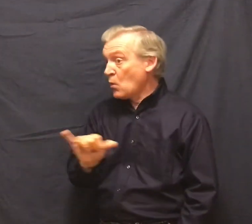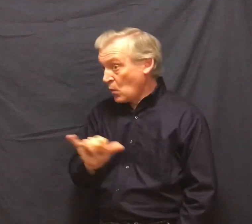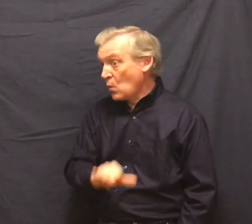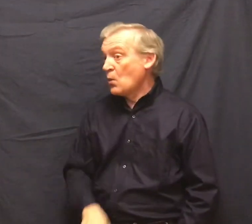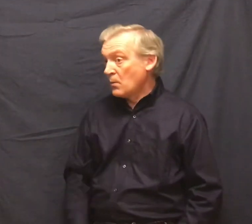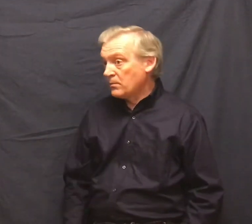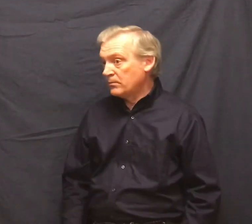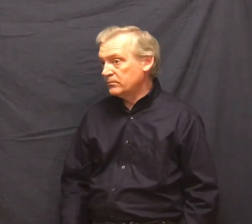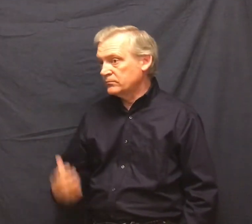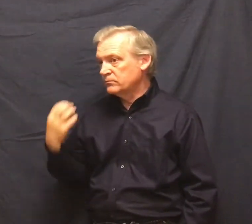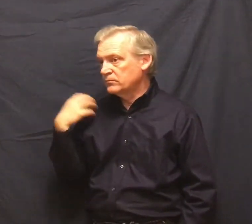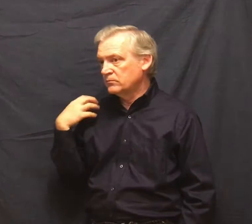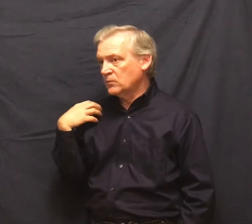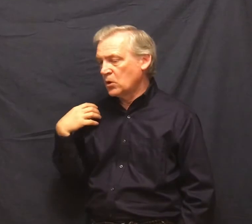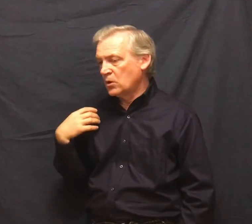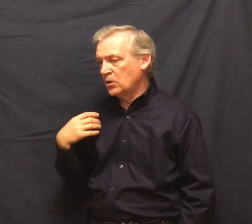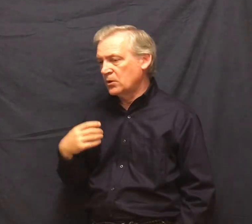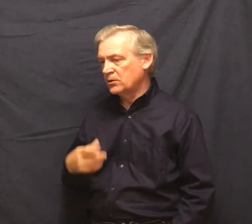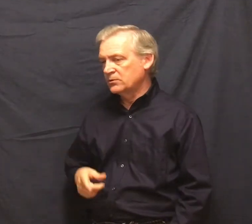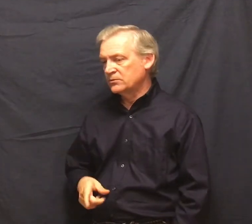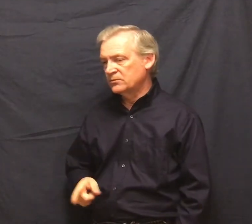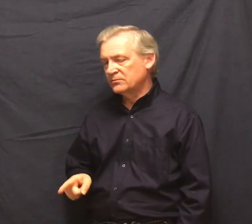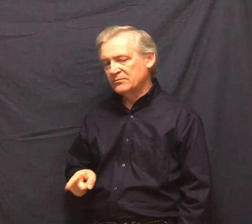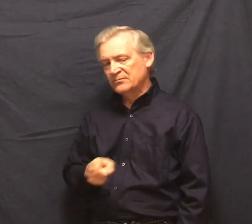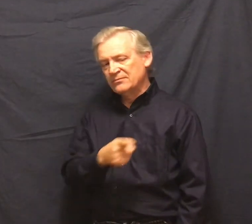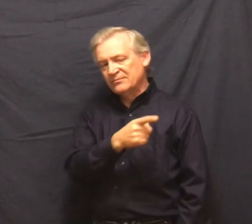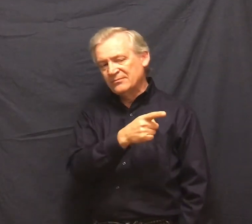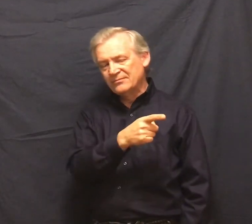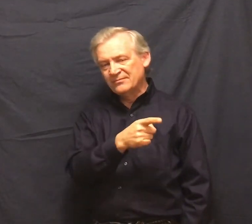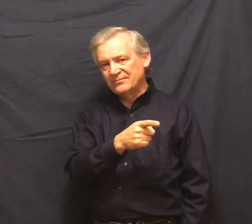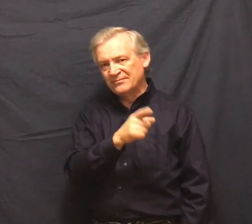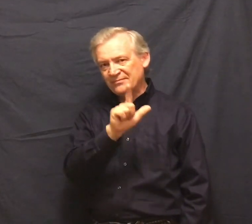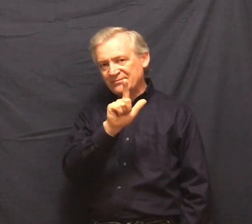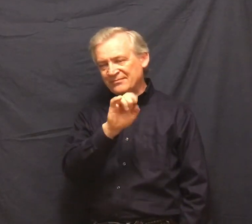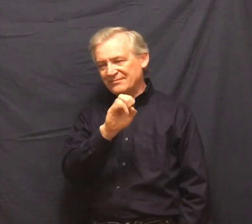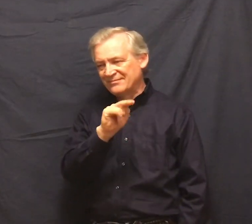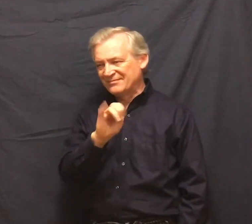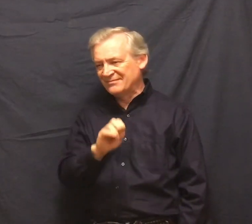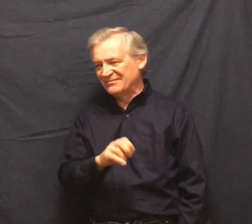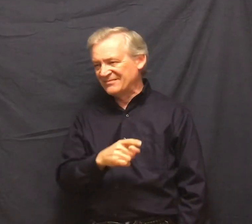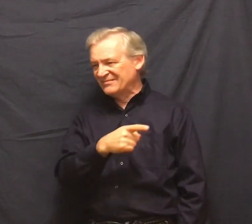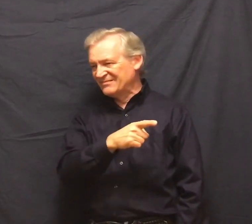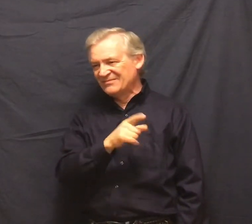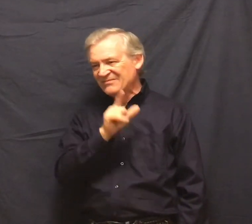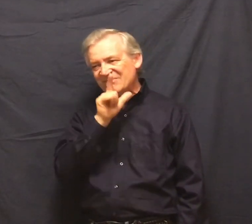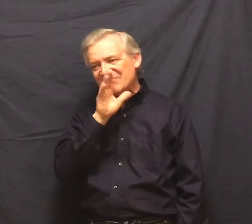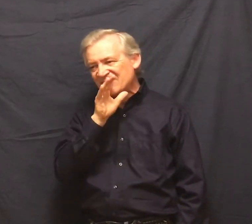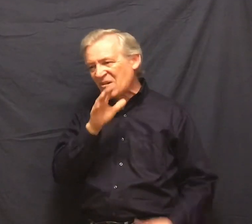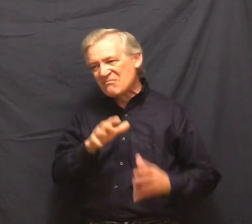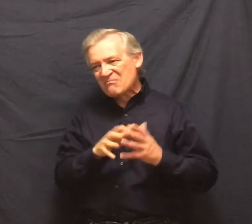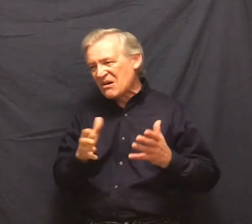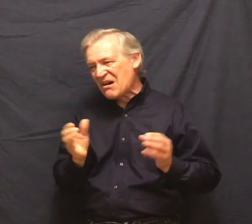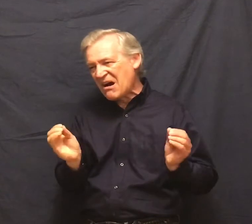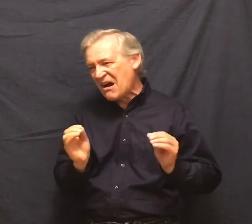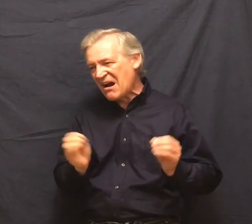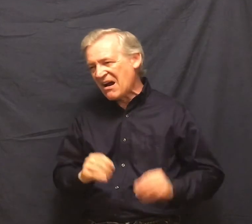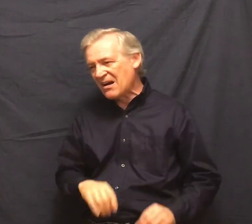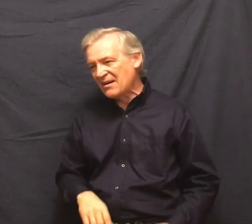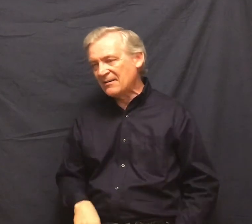The boss pointed a playful finger at Lenny. "He ain't much of a talker, is he?" "No, he ain't, but